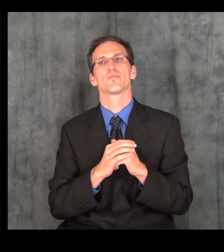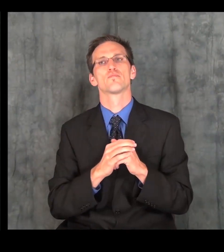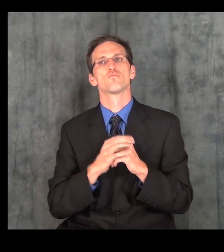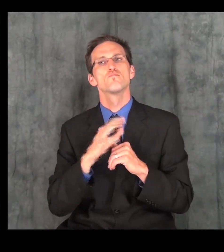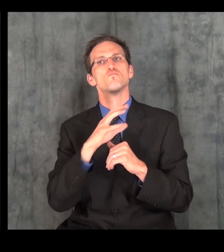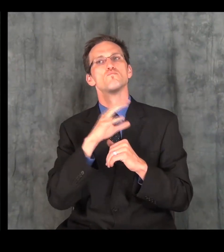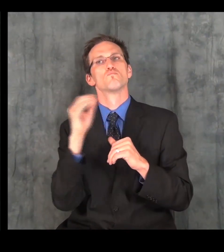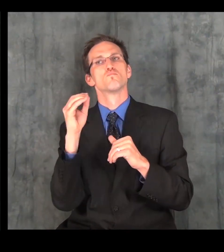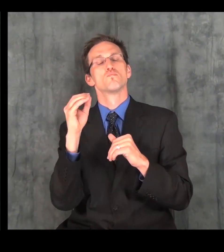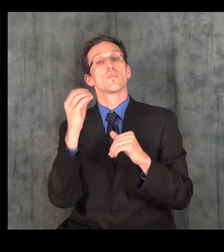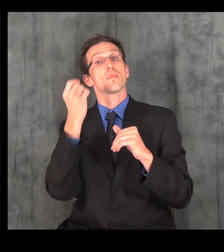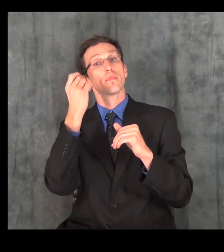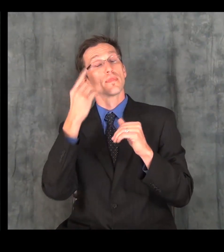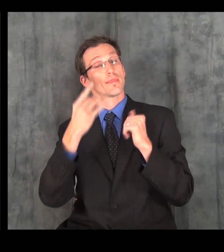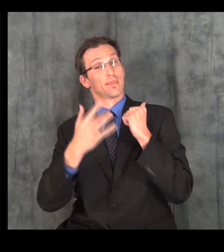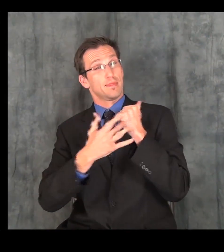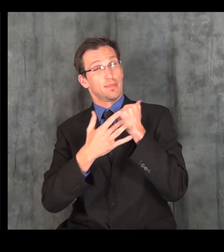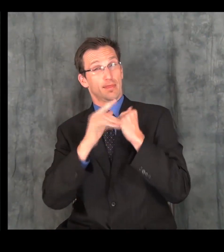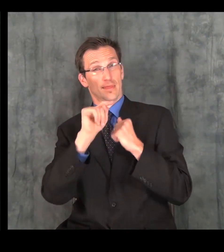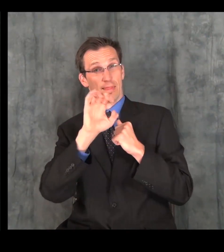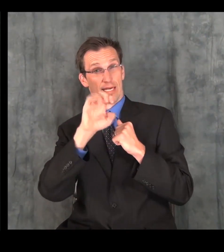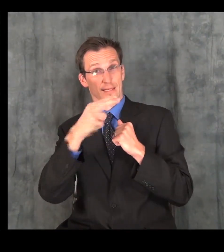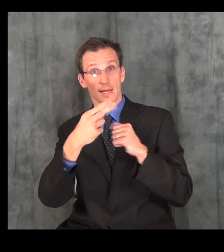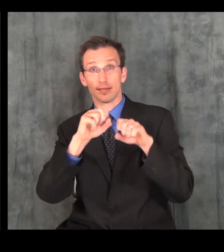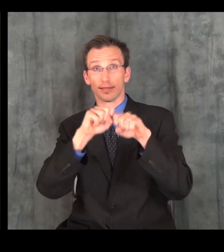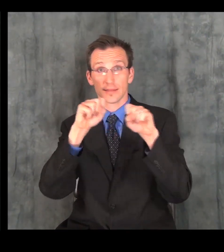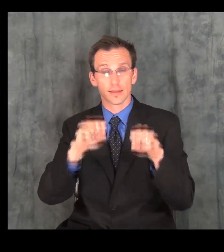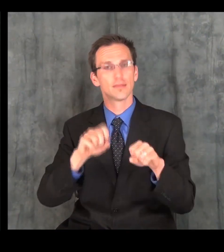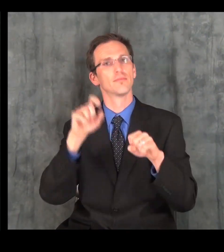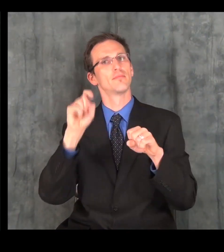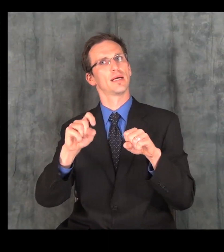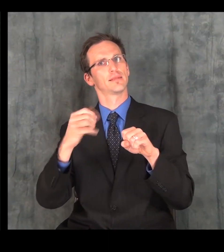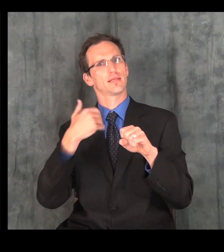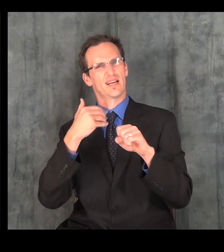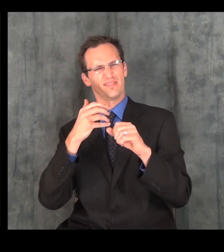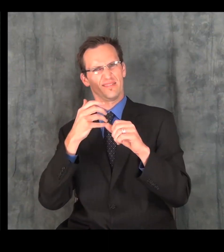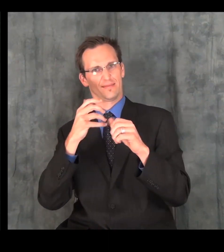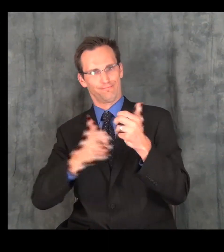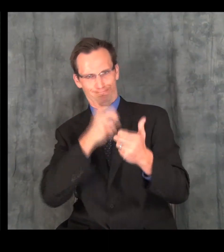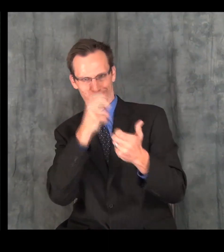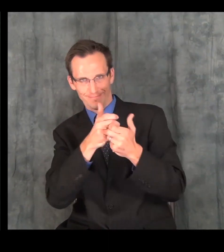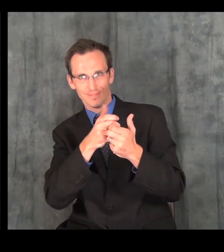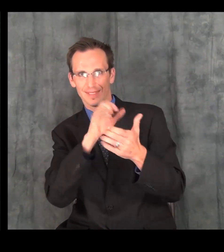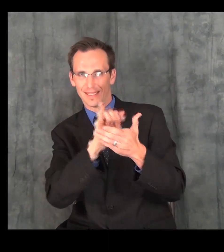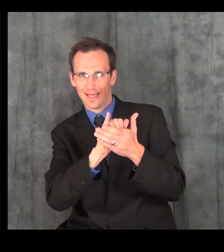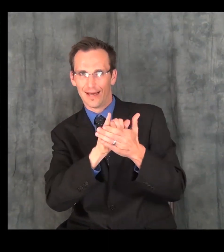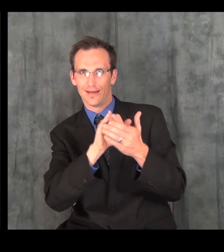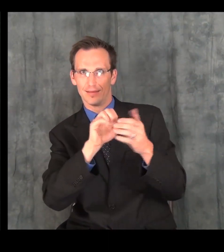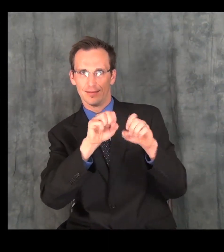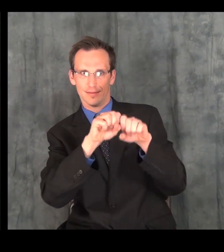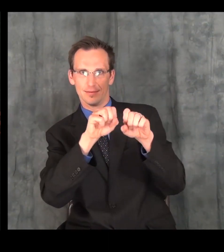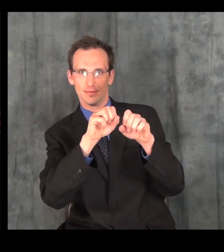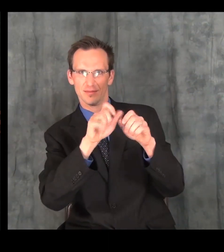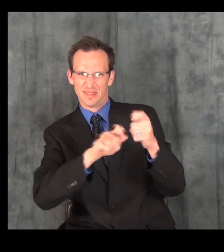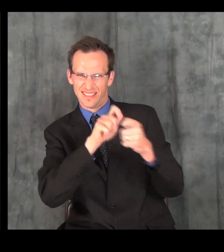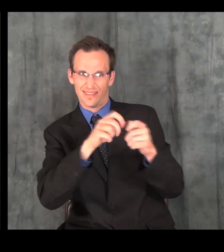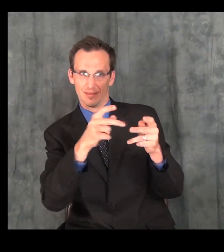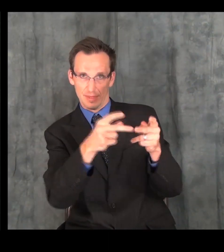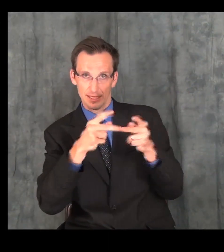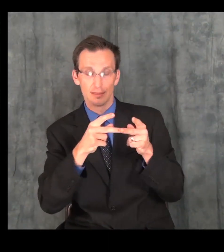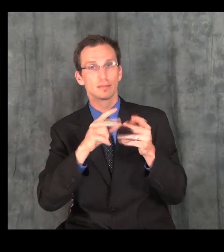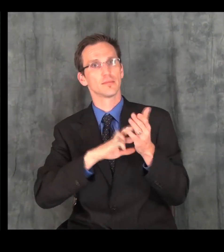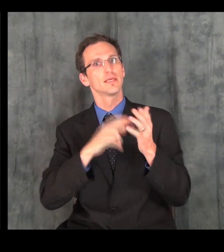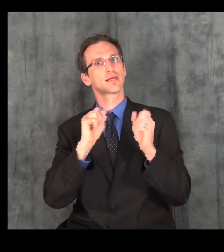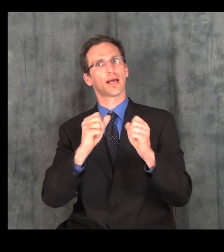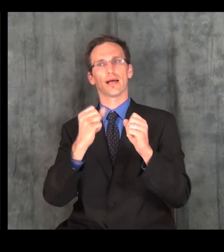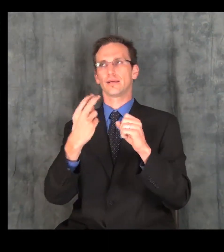the technology does need to be tailored. It needs to be a bespoke system so that it can account for the needs of sign language, so the screens are large enough,